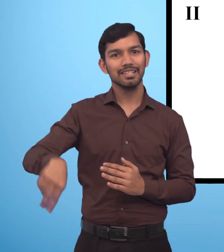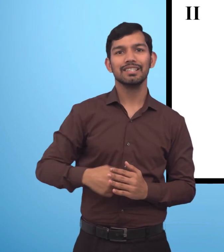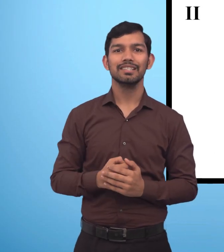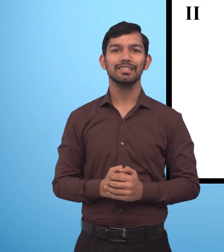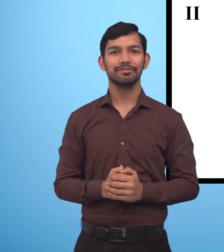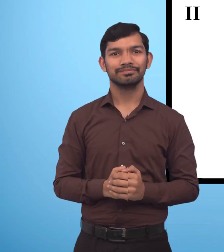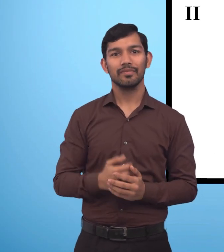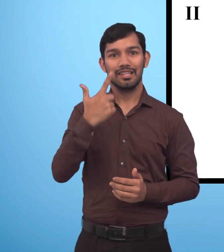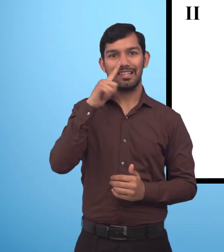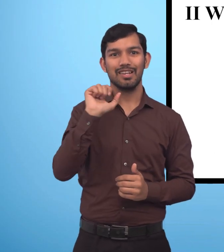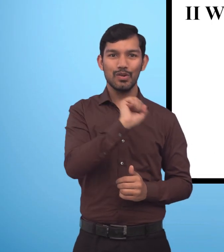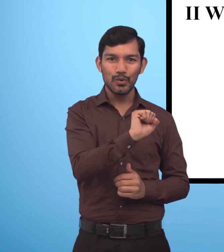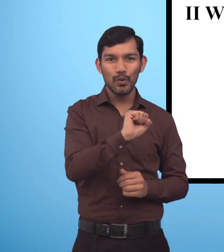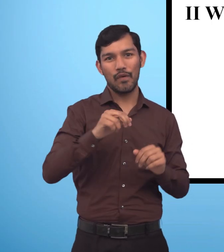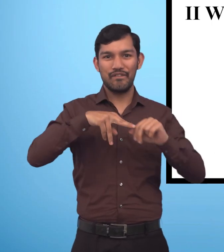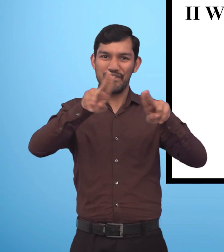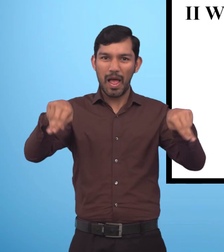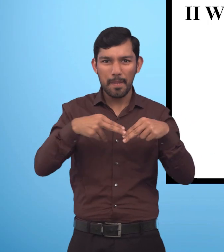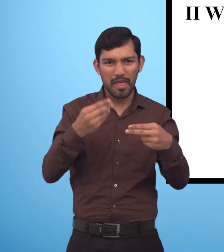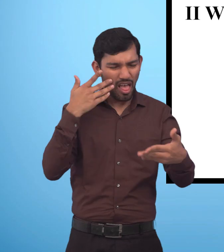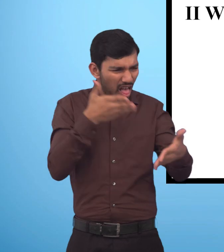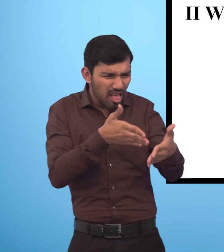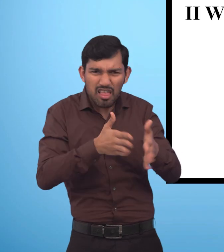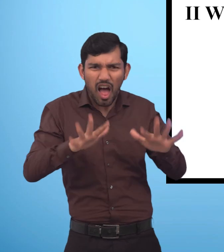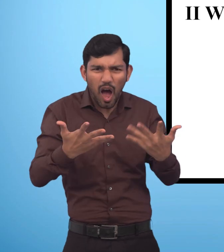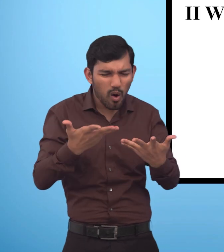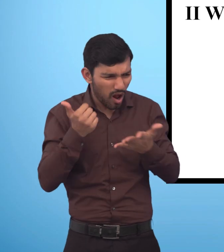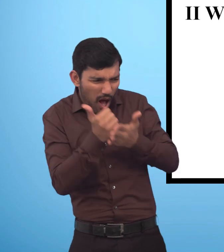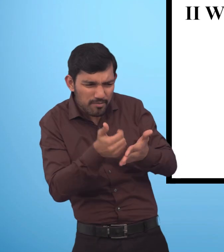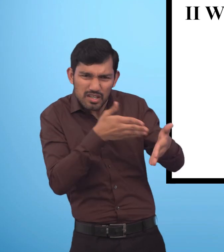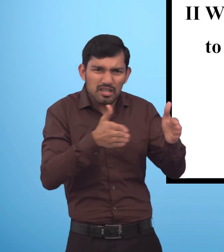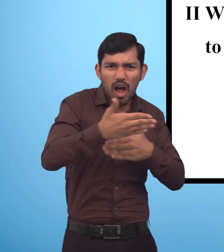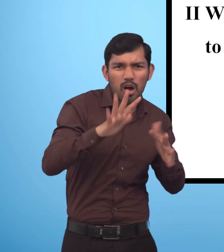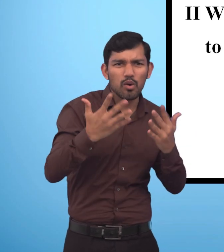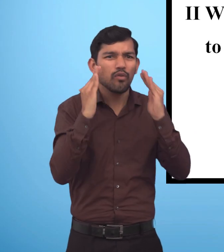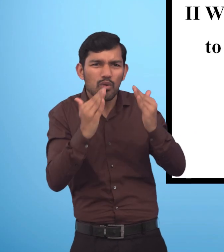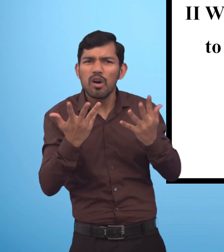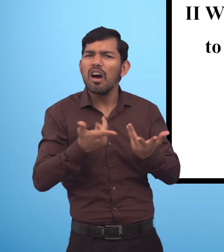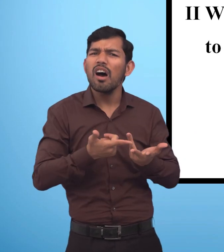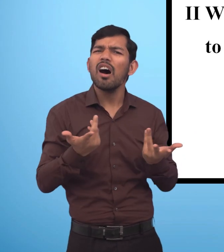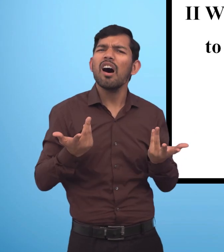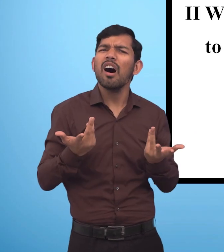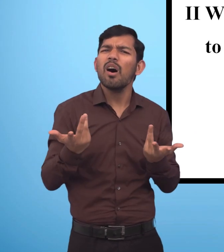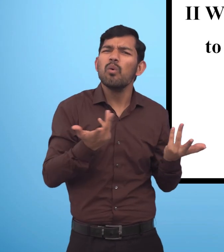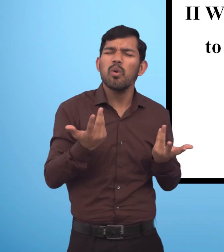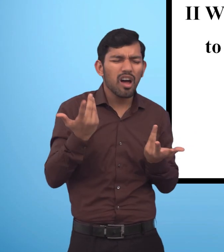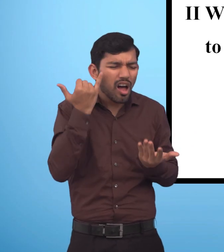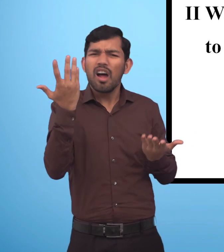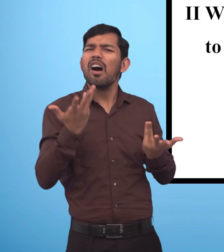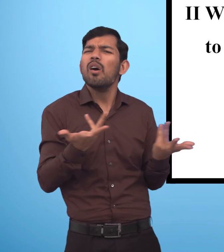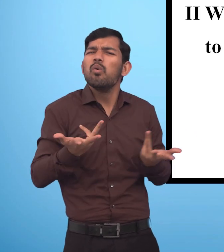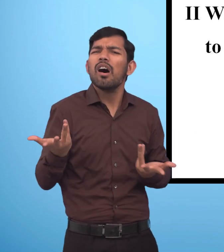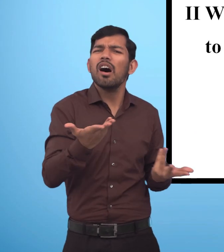2. What creative ways did Ila and her family use to overcome the challenges she